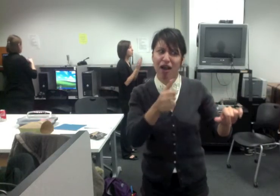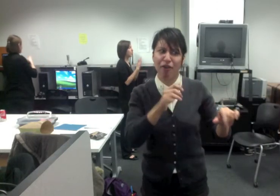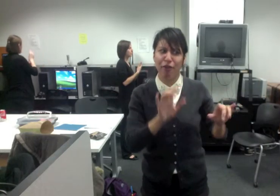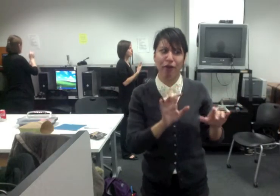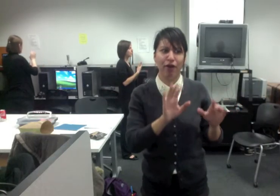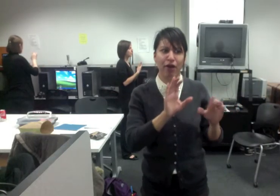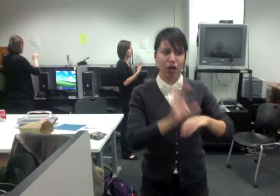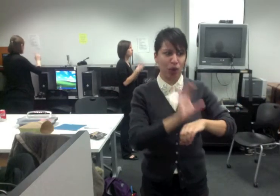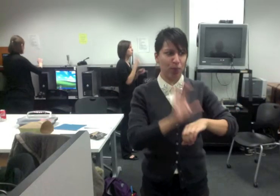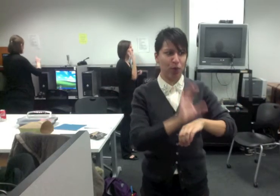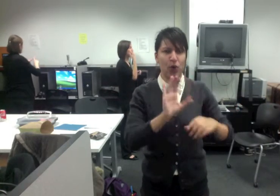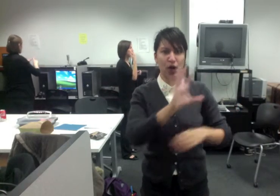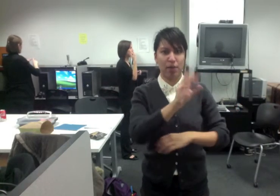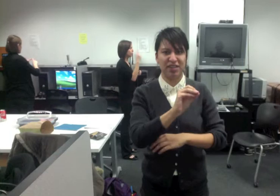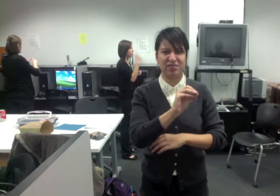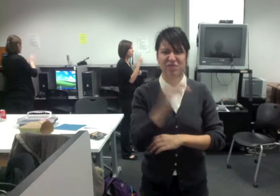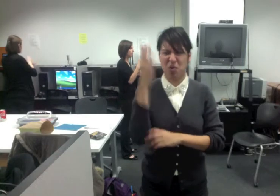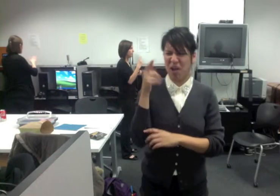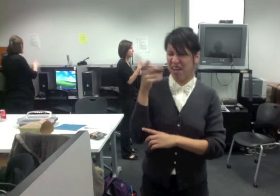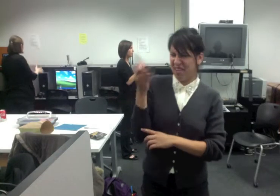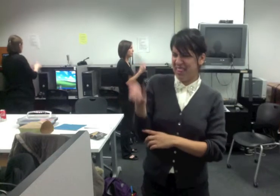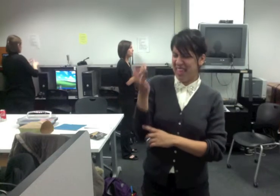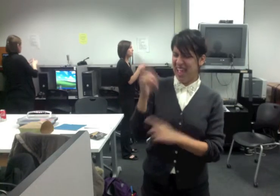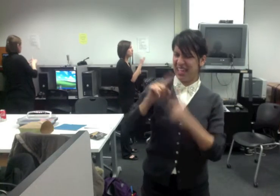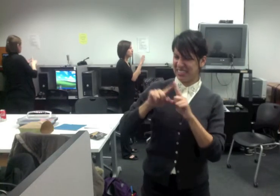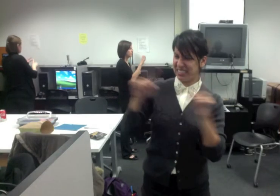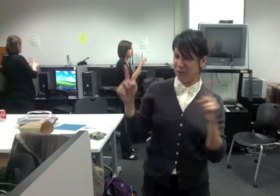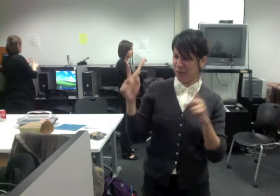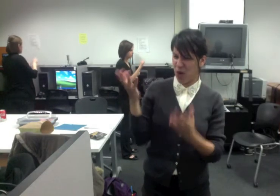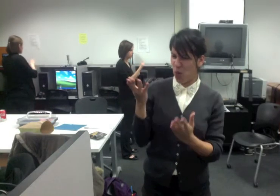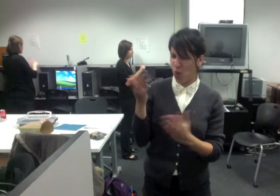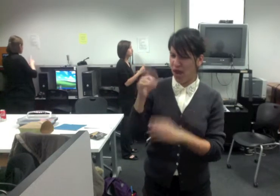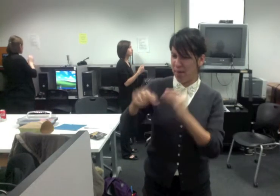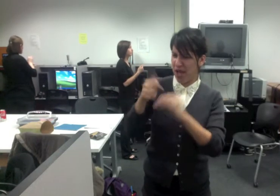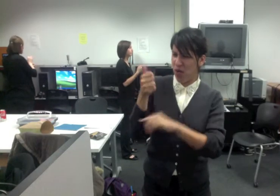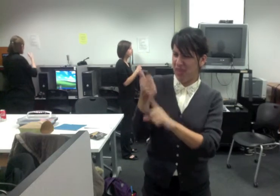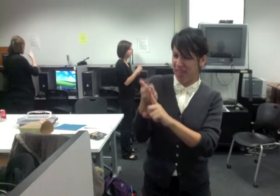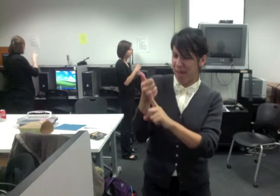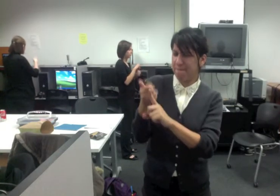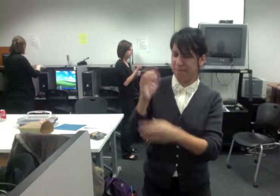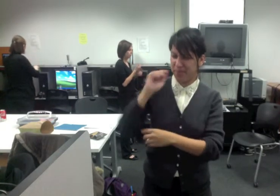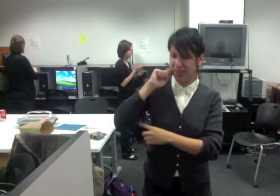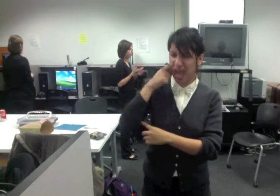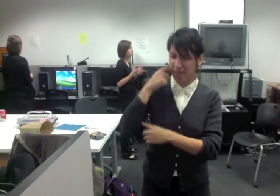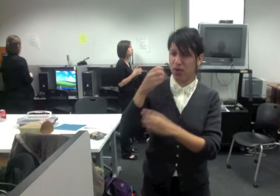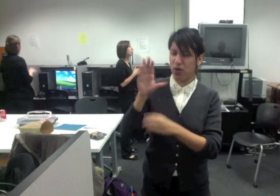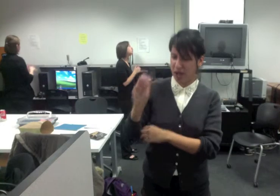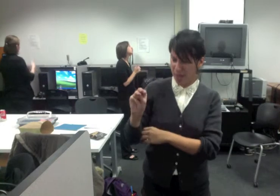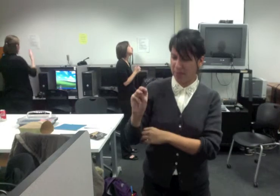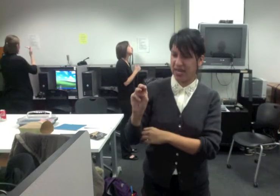have something different? Why is it that Martin Luther King led the civil rights movement? He wasn't the only